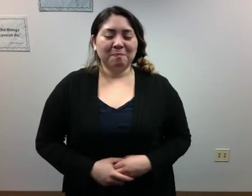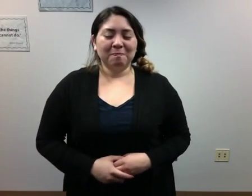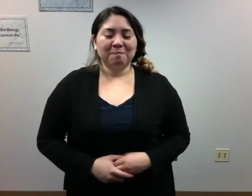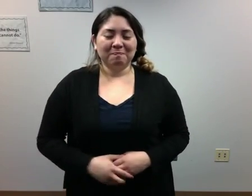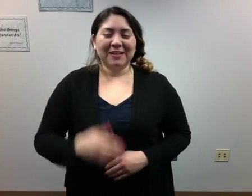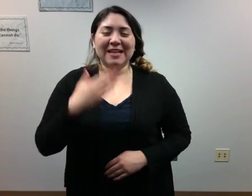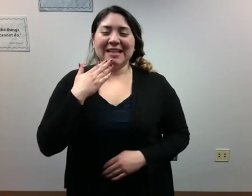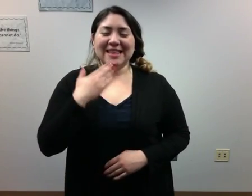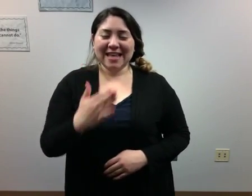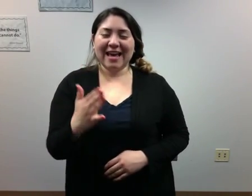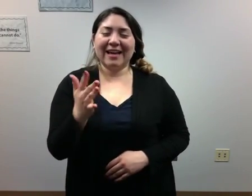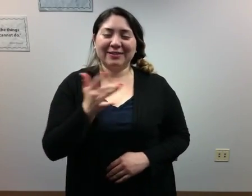Thank you very much.